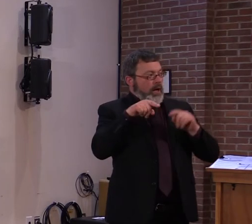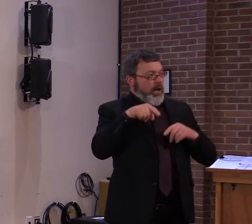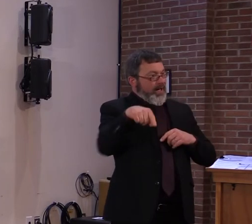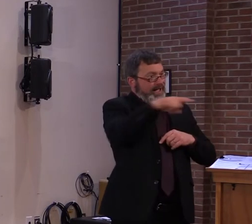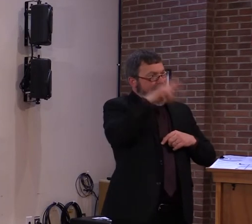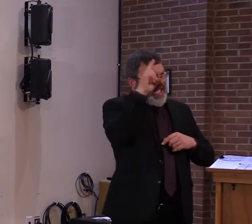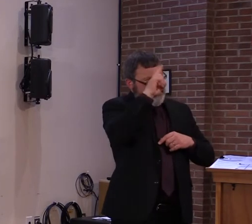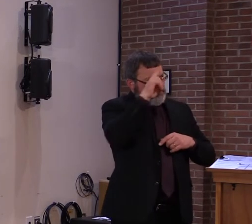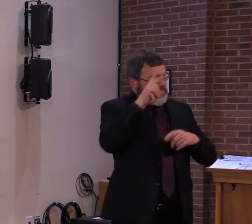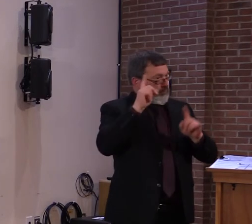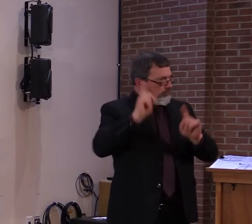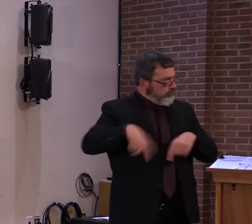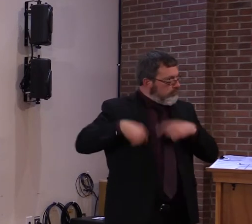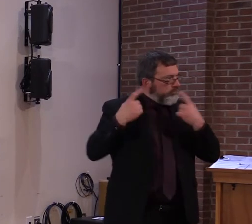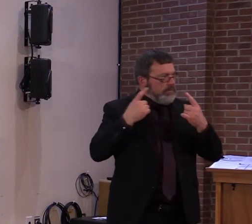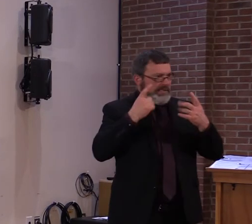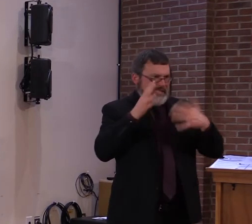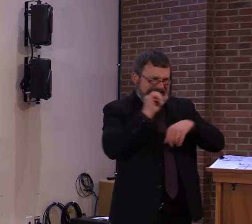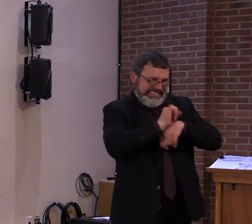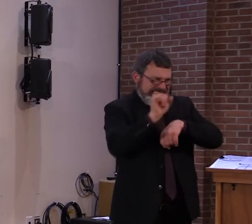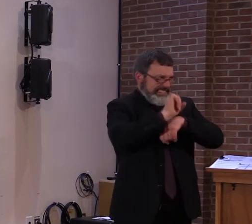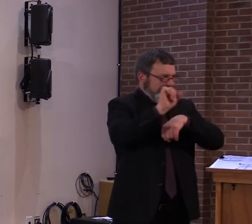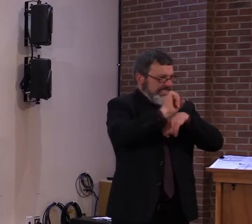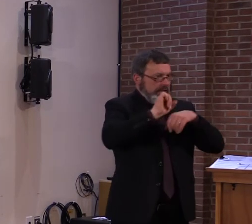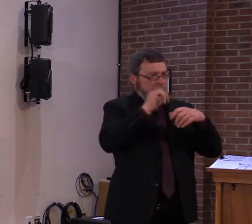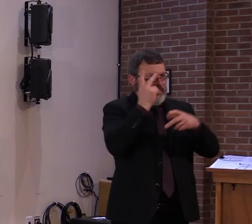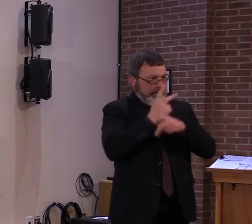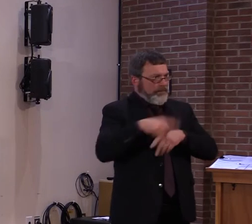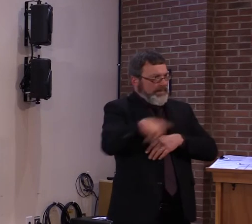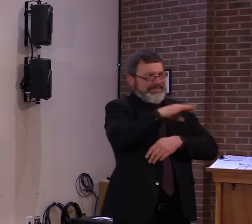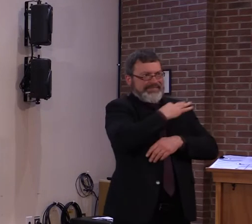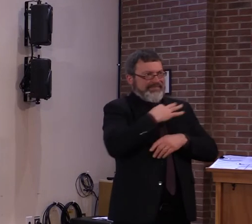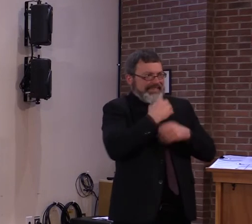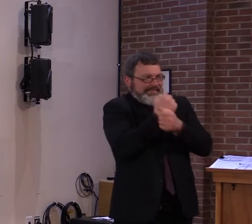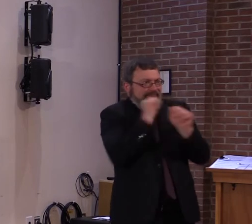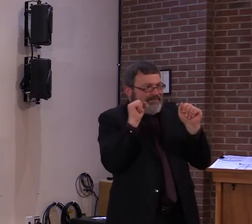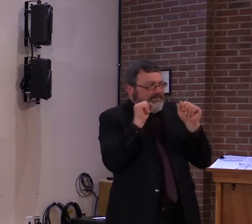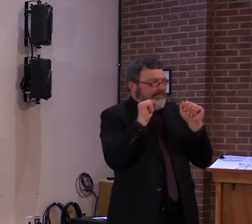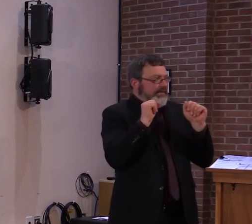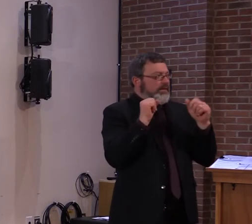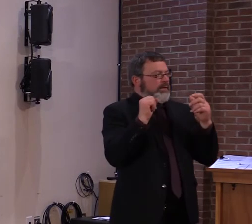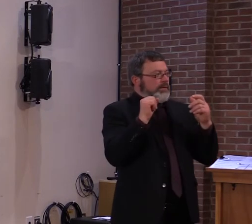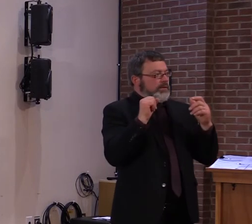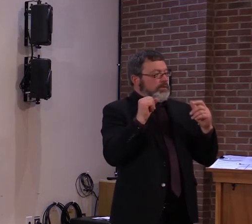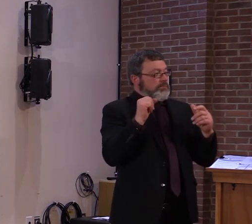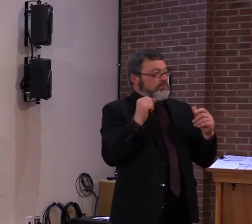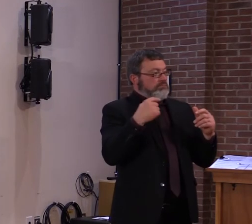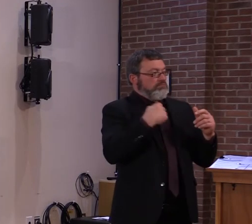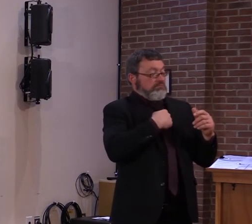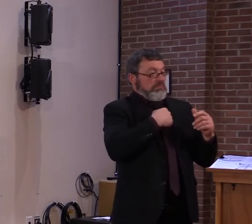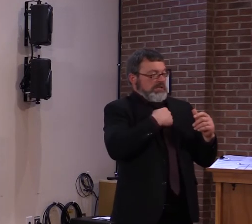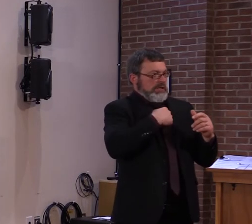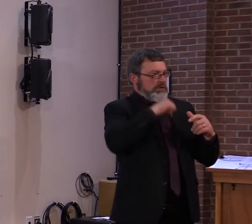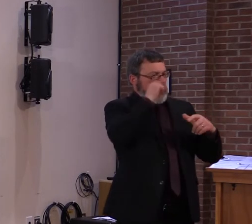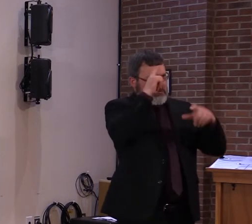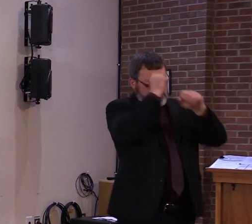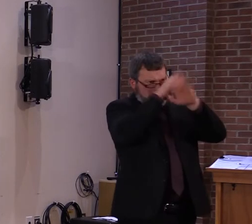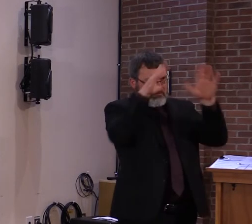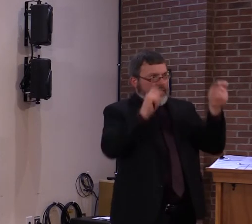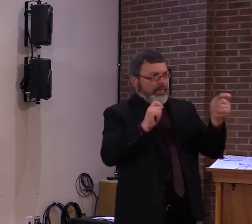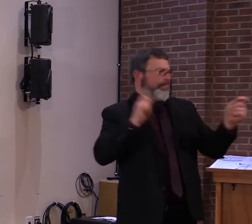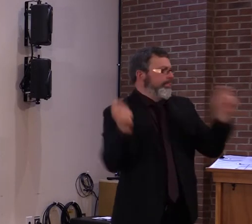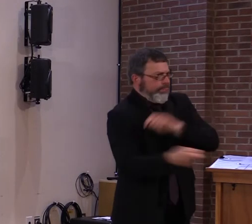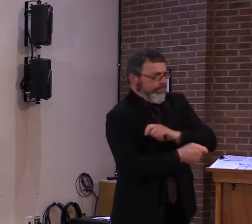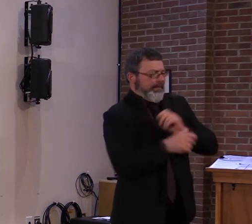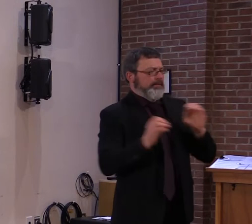during this entire pandemic, and I don't expect anything to change in that regard. Now that I've been